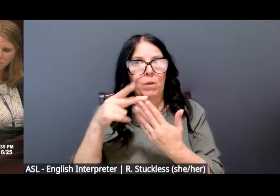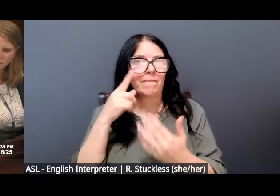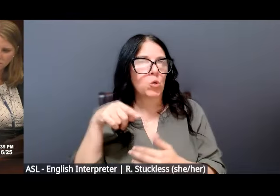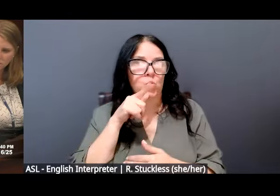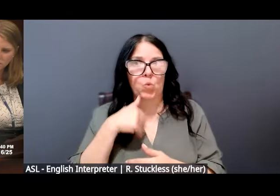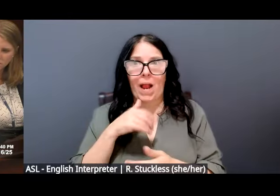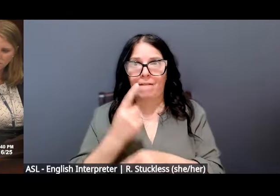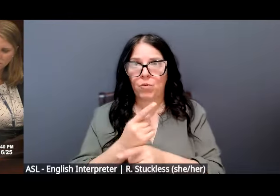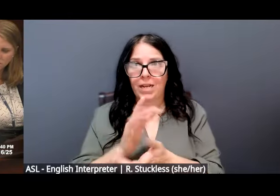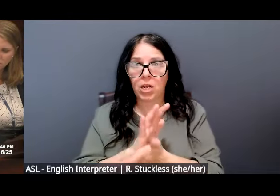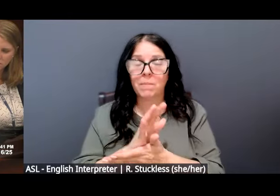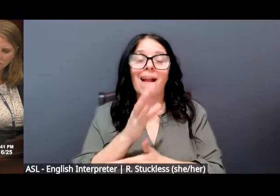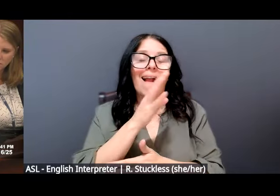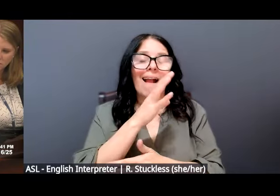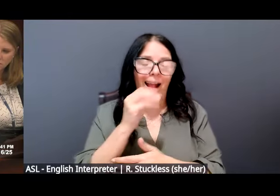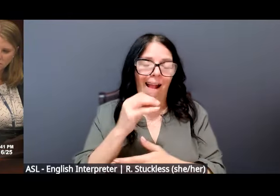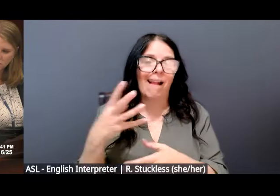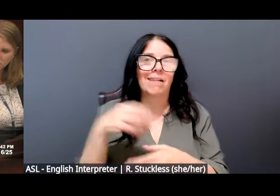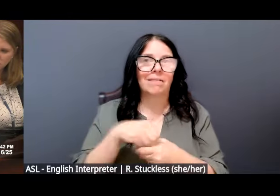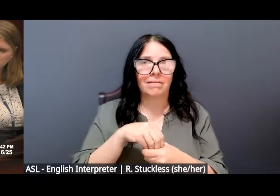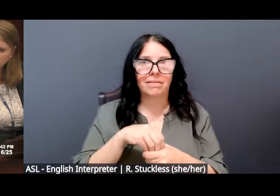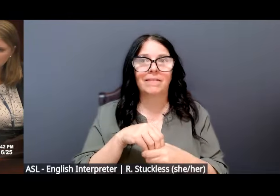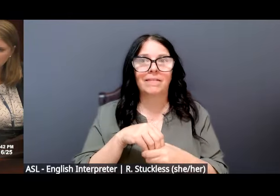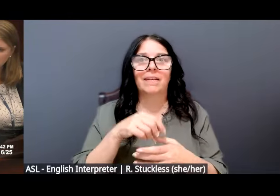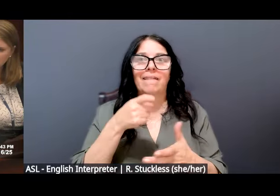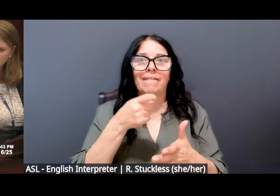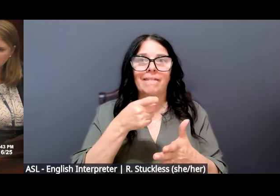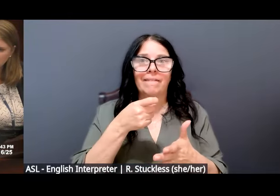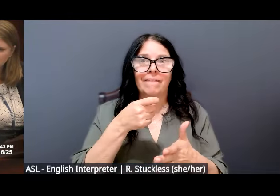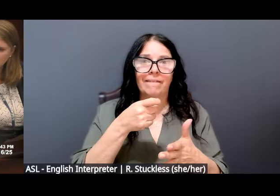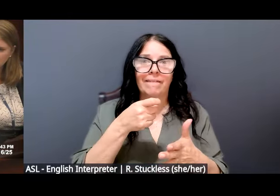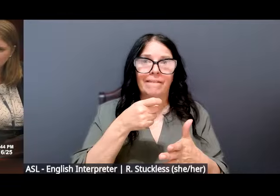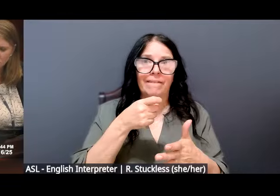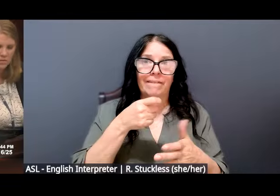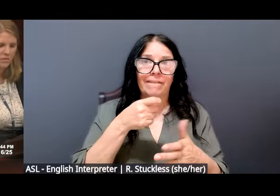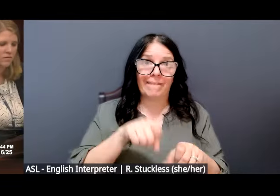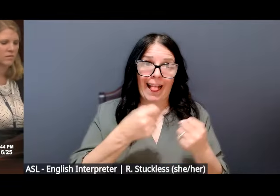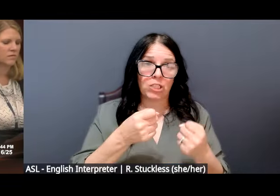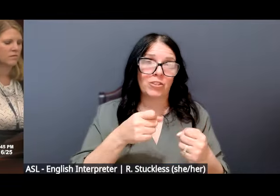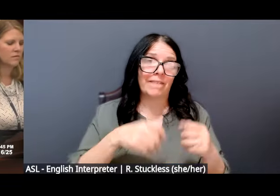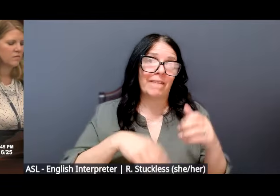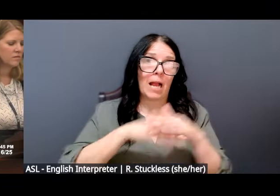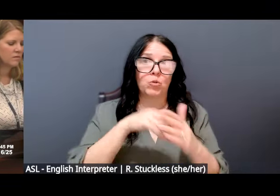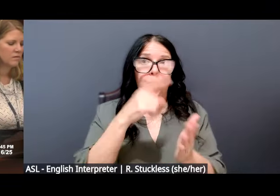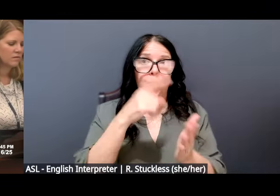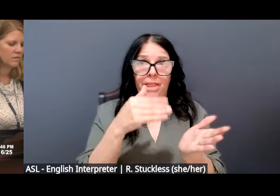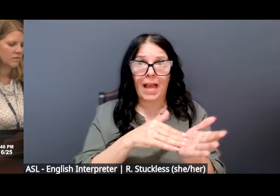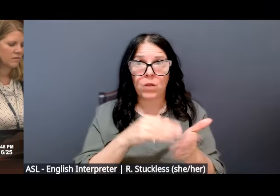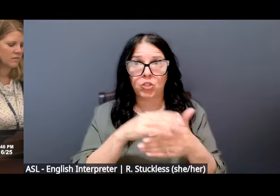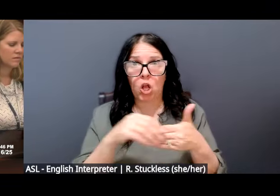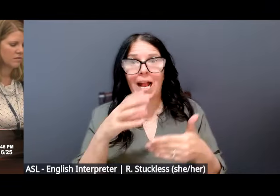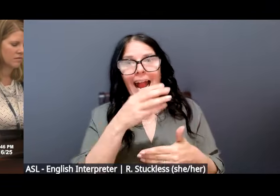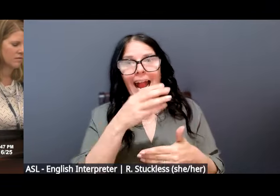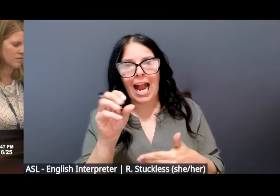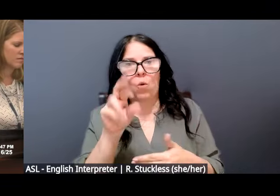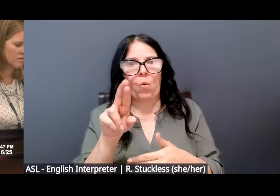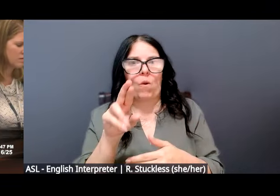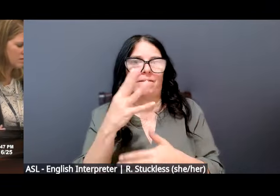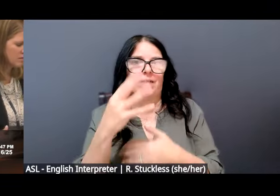to, so I'll kind of talk generally about some of the changes specifically. So I did bump up